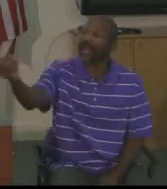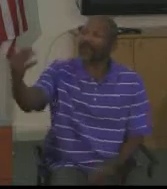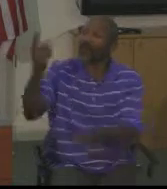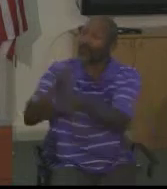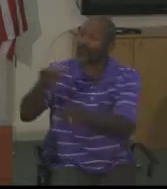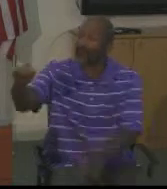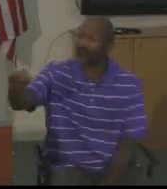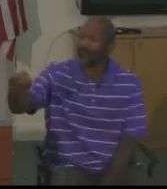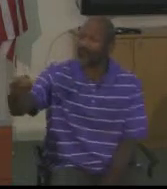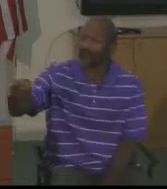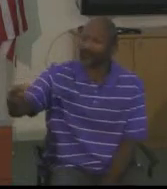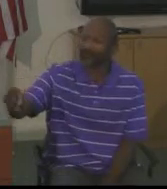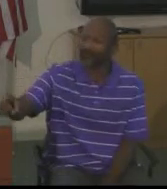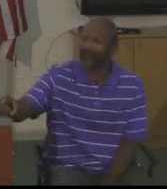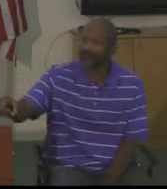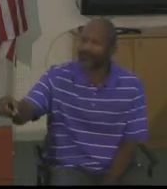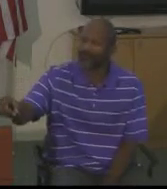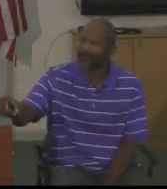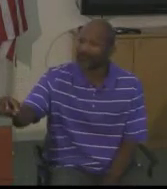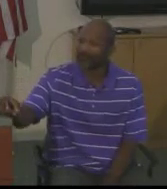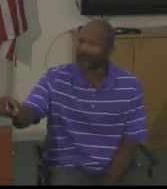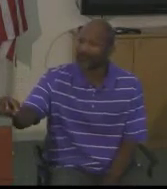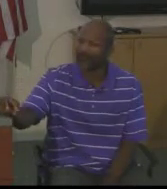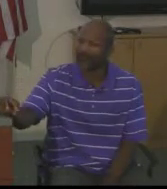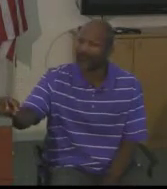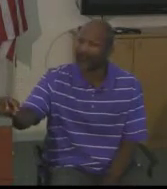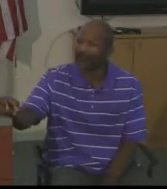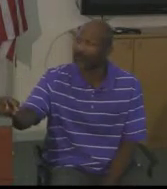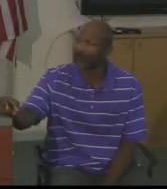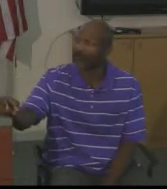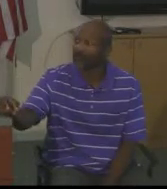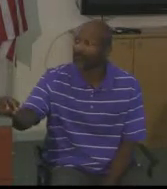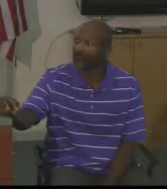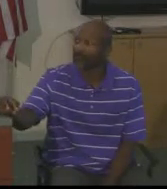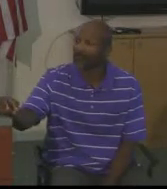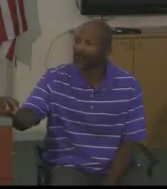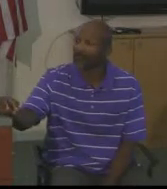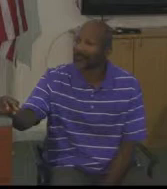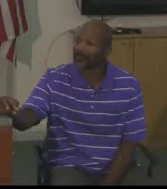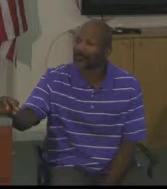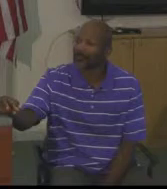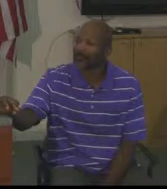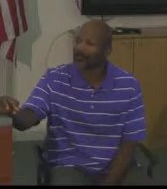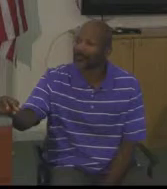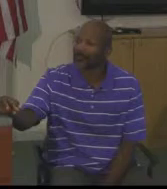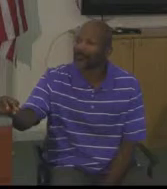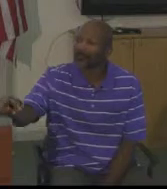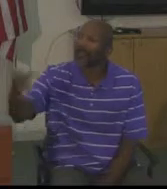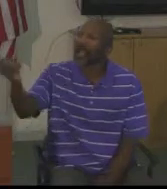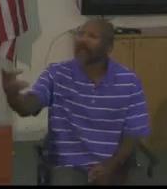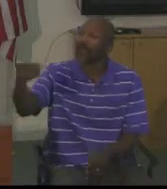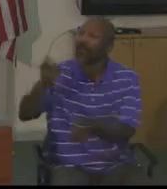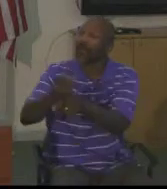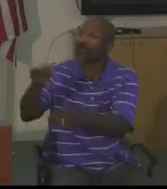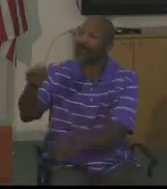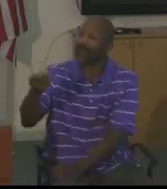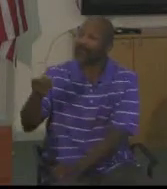It's also a book. They were books, not movies. Books.